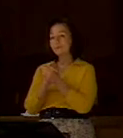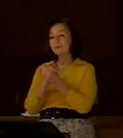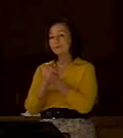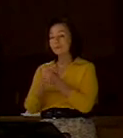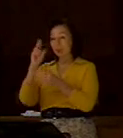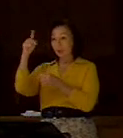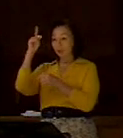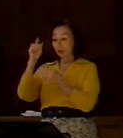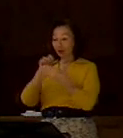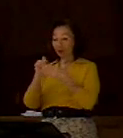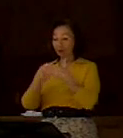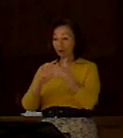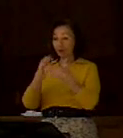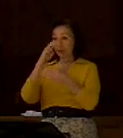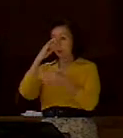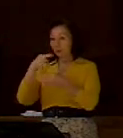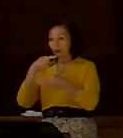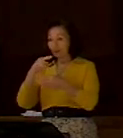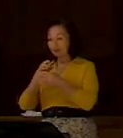Paul wrote it like this in the Romans.